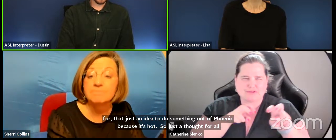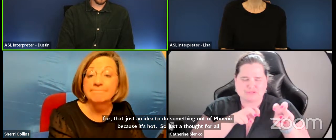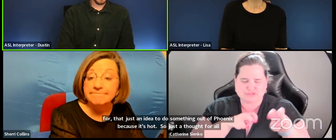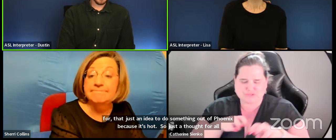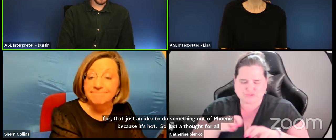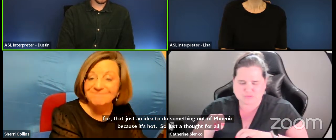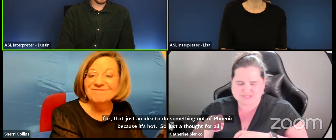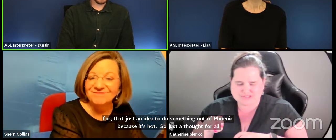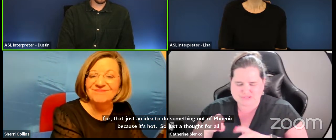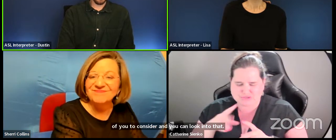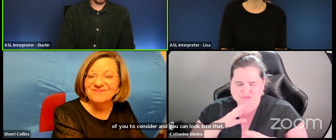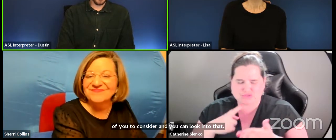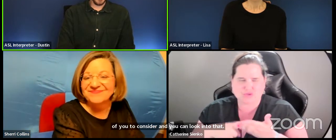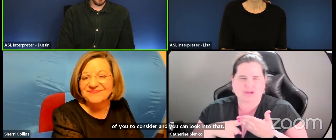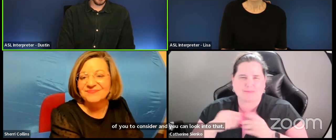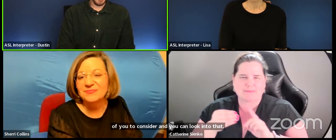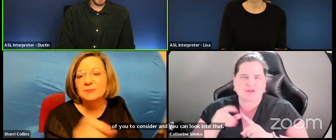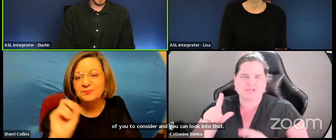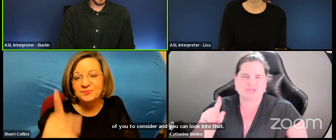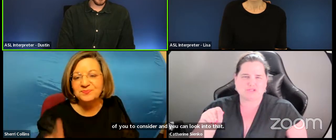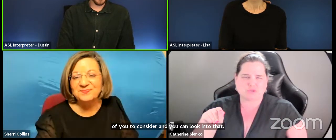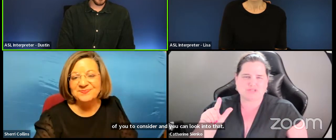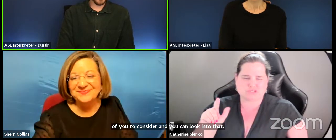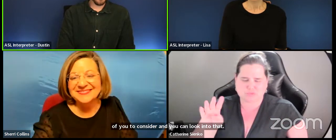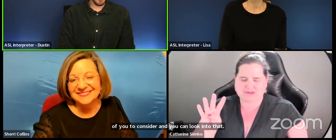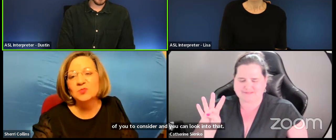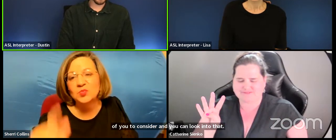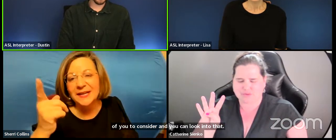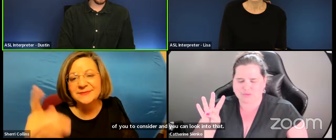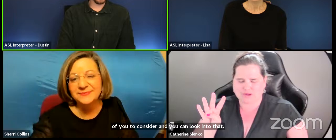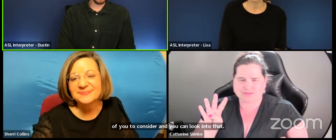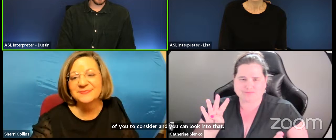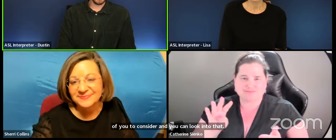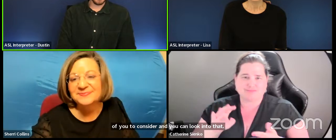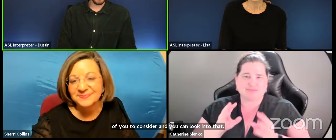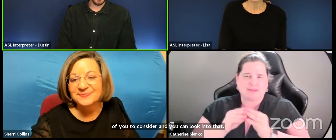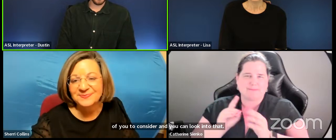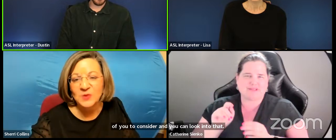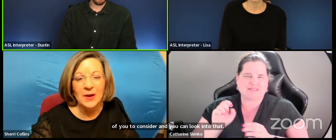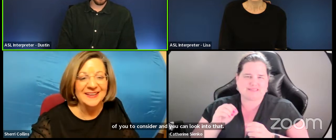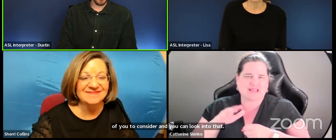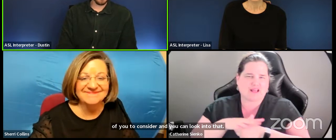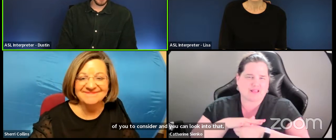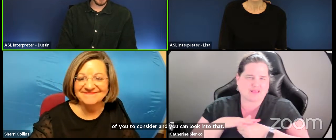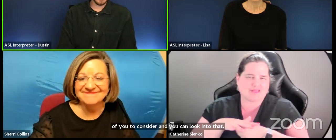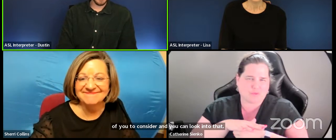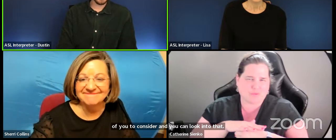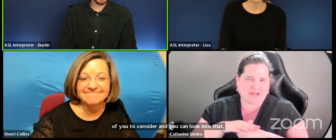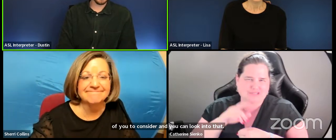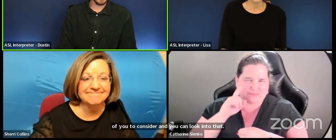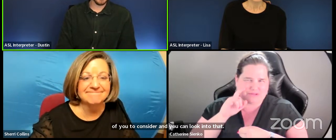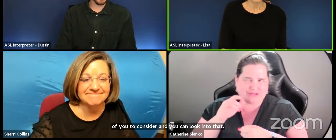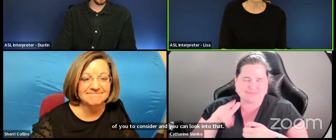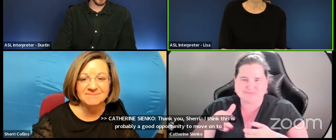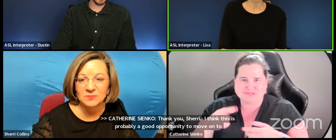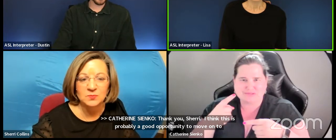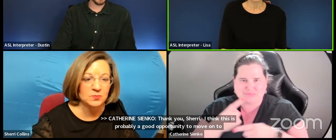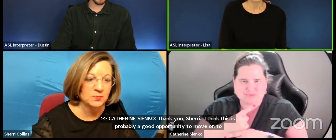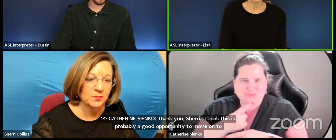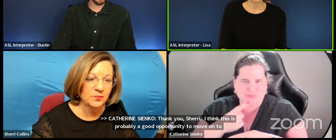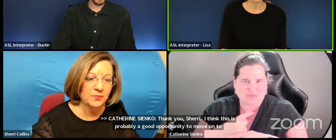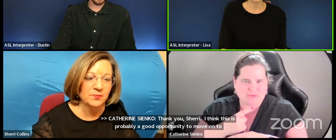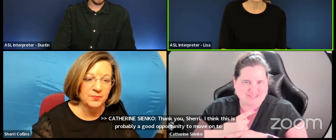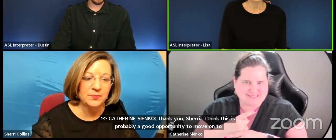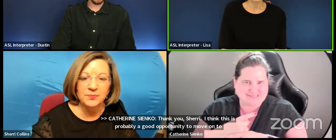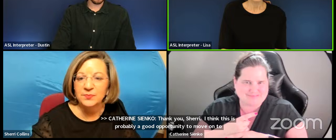Thank you, Sherry. I think this is probably a good opportunity to move on to the 2024 meeting dates and the